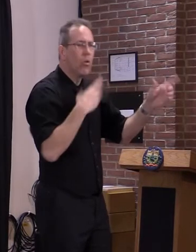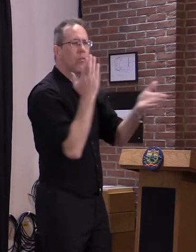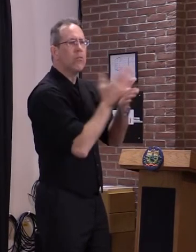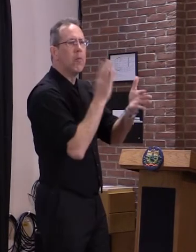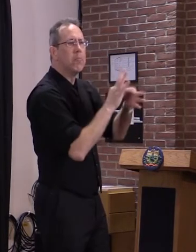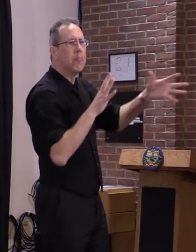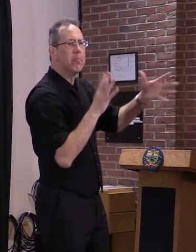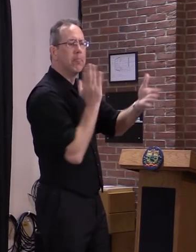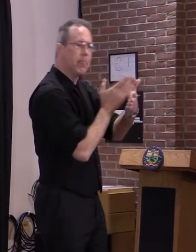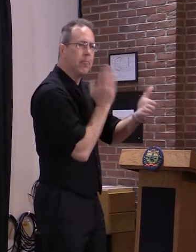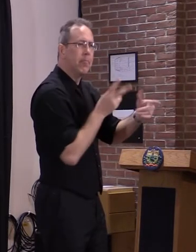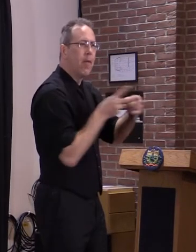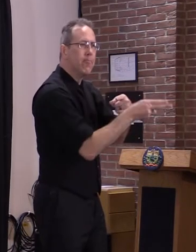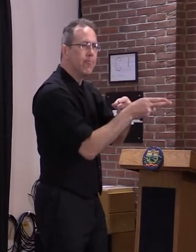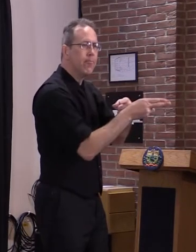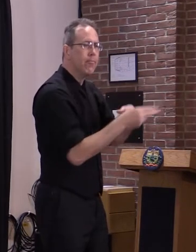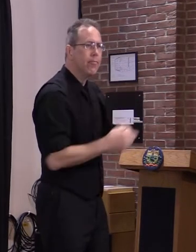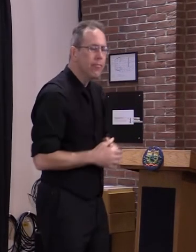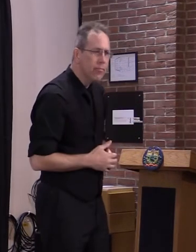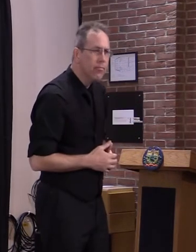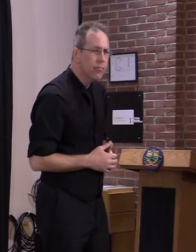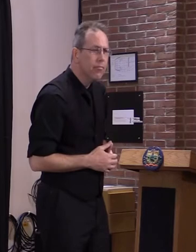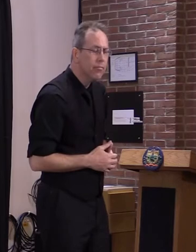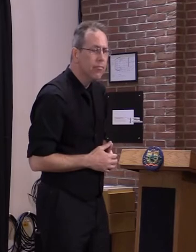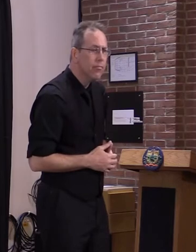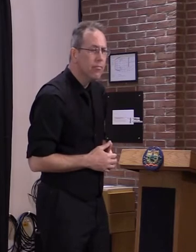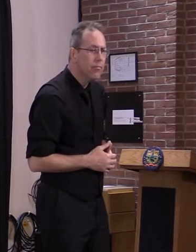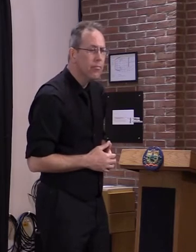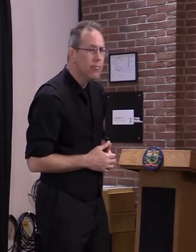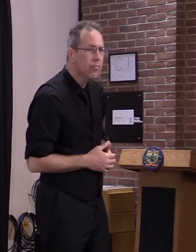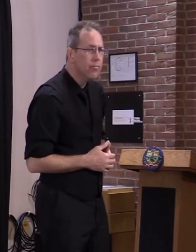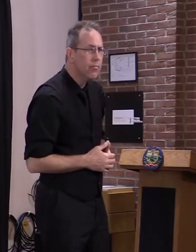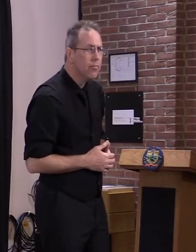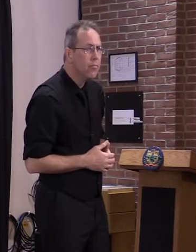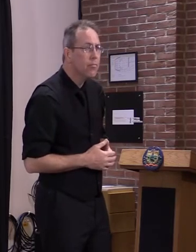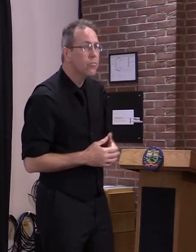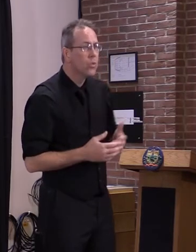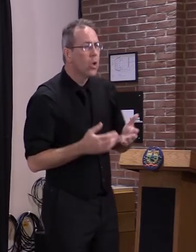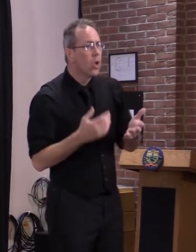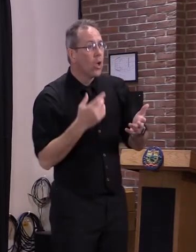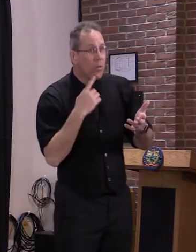have to research that, and then we'll be able to tell you what we come up with.